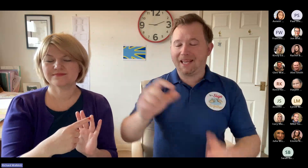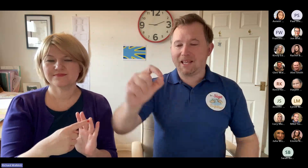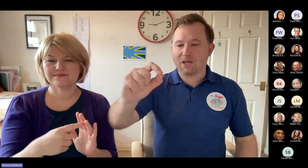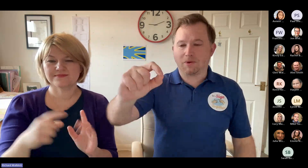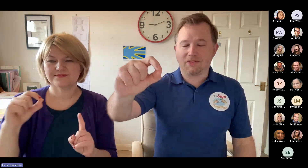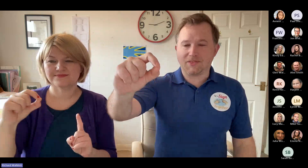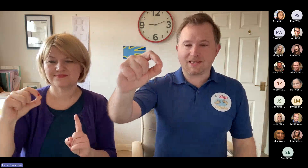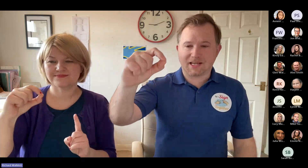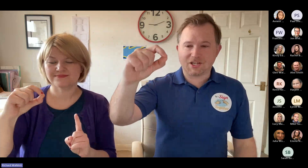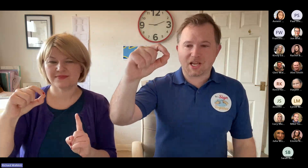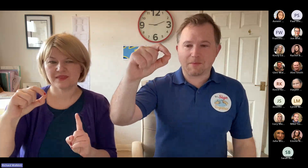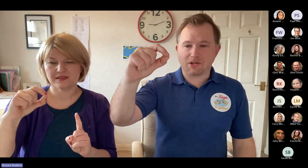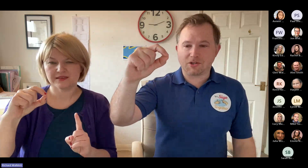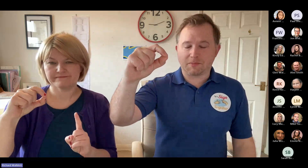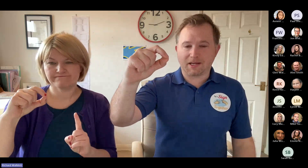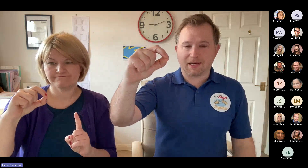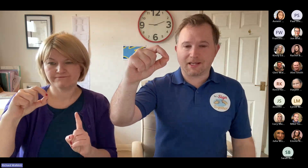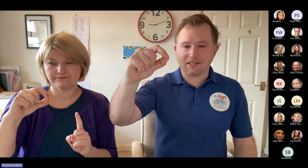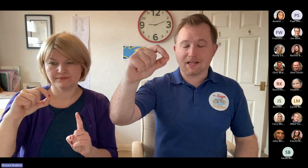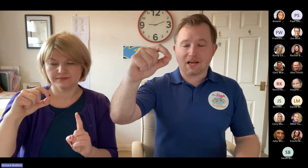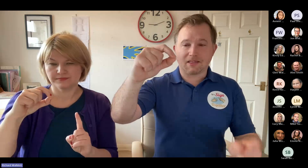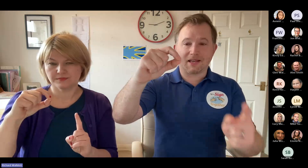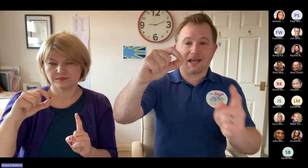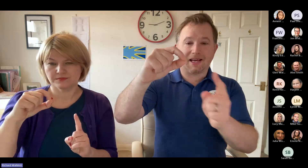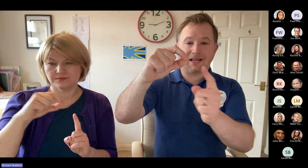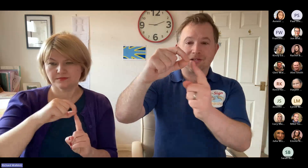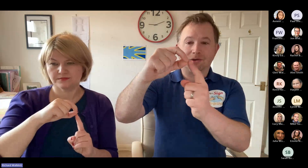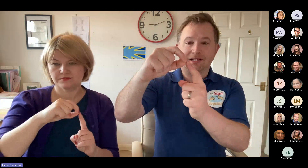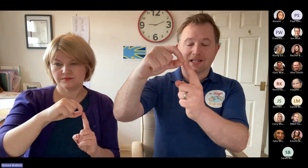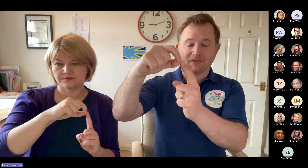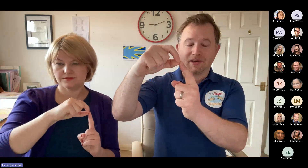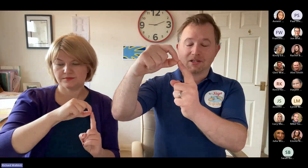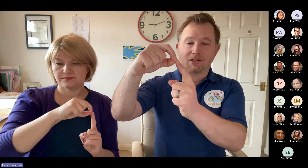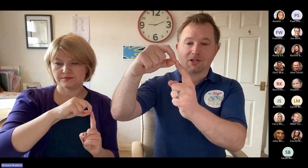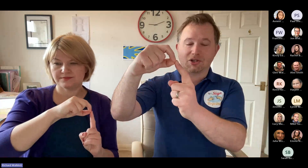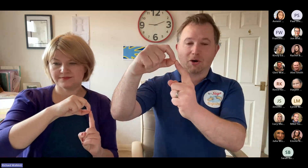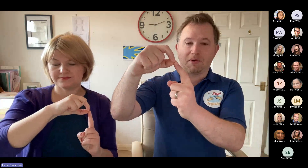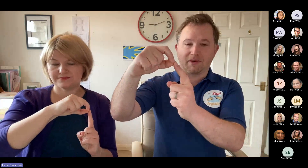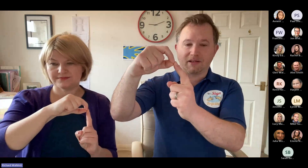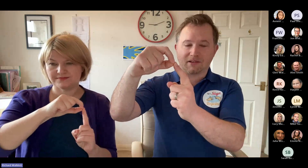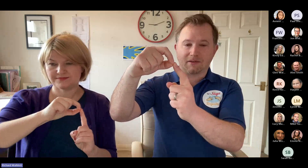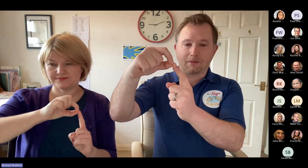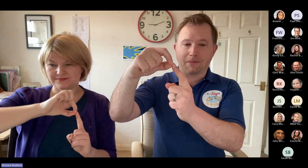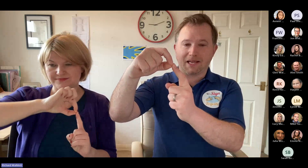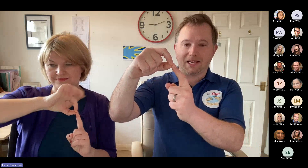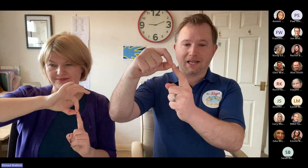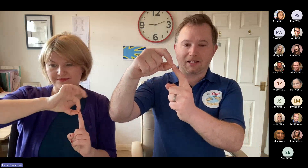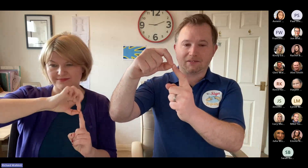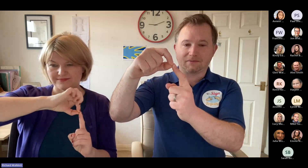P, you want this hand shape on your dominant hand, and then add your index finger to the top of it. P.